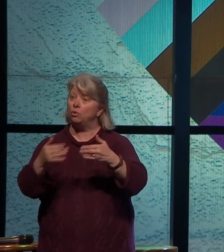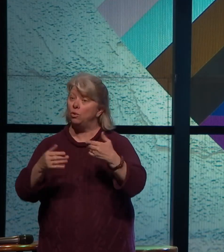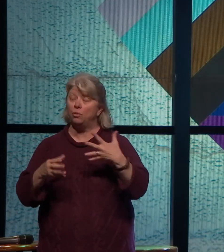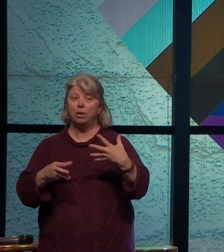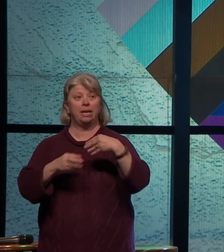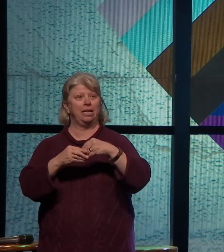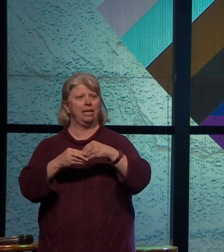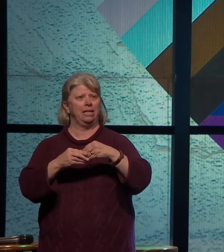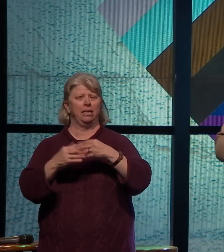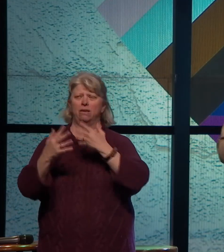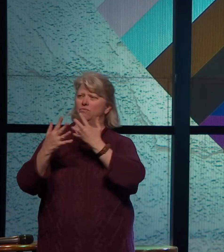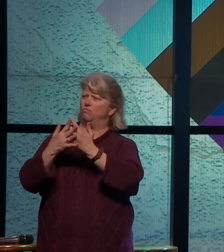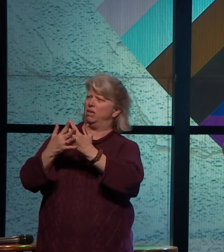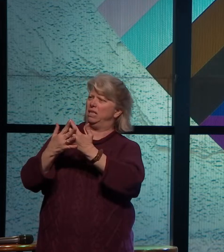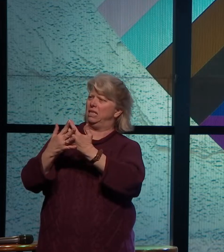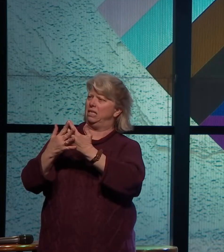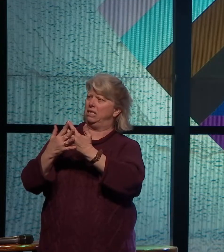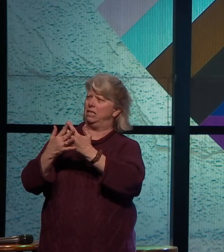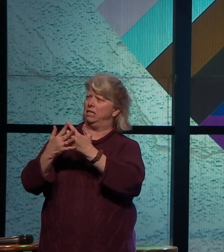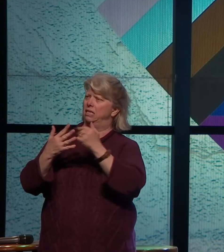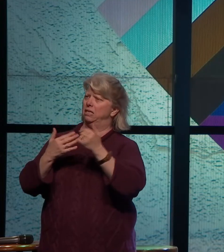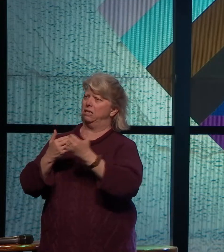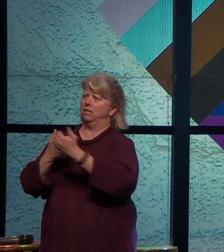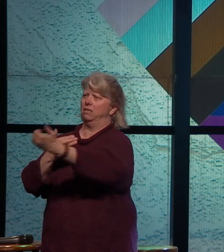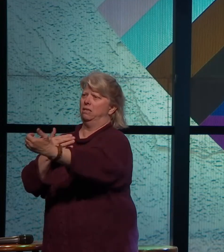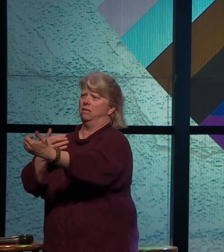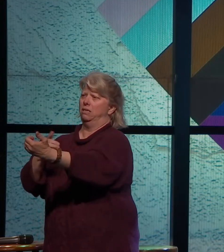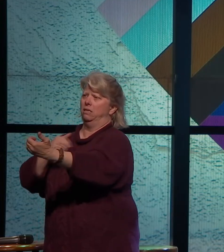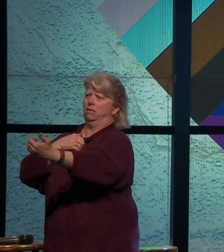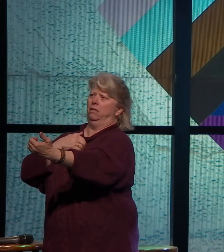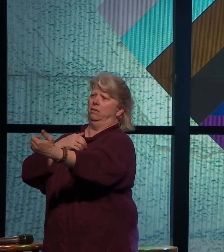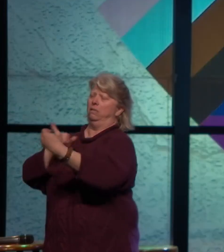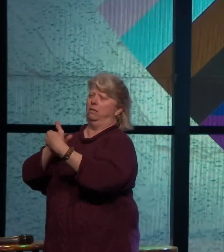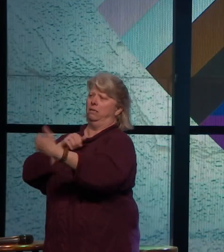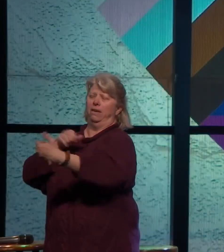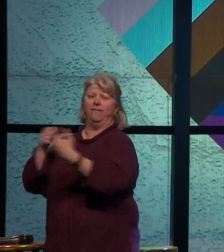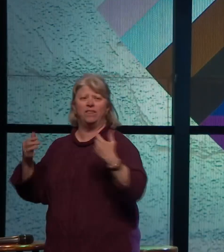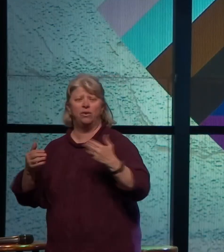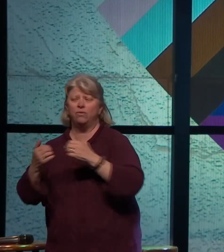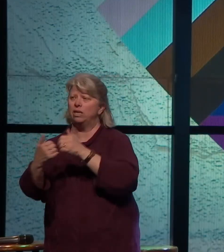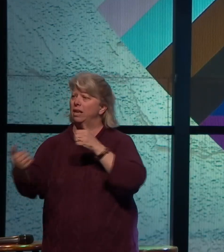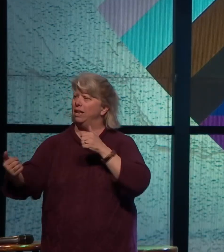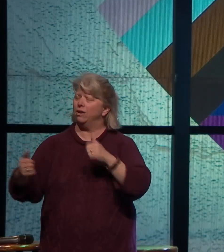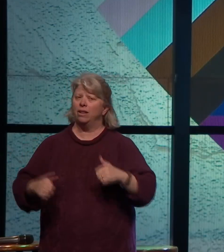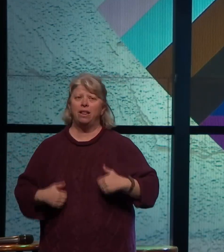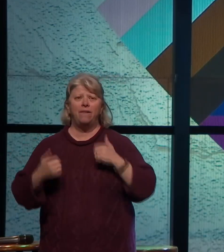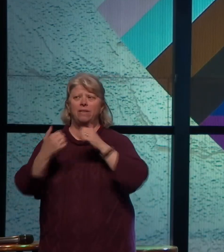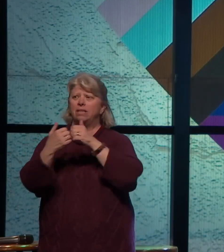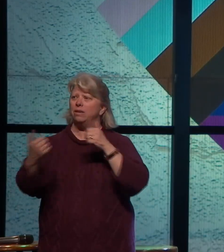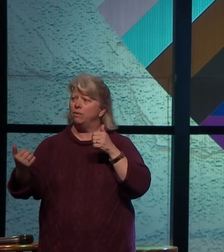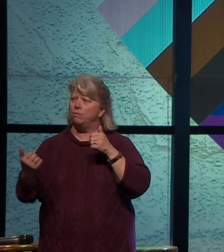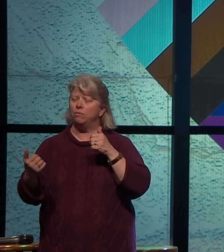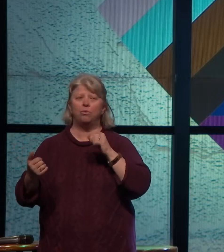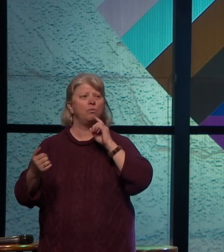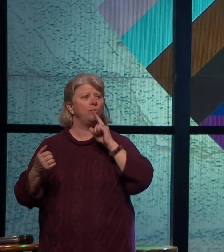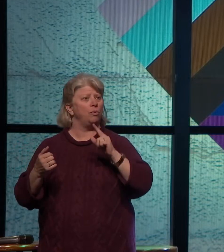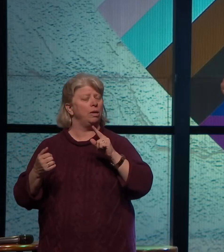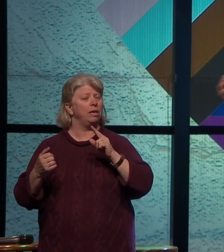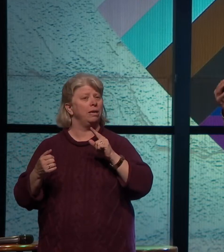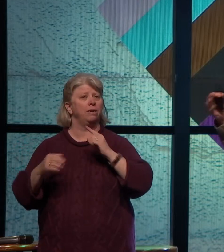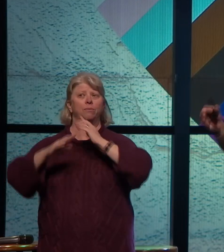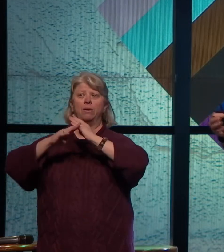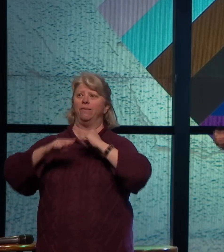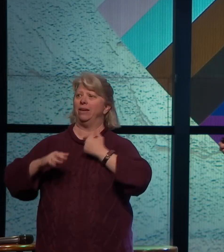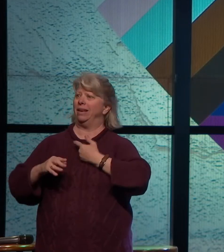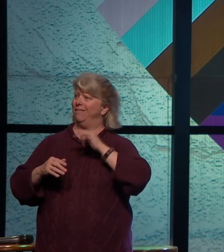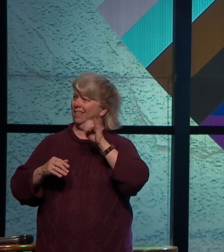this prison of separation. And there's a pain of this fear of separation, of a lie of separation that really keeps us from